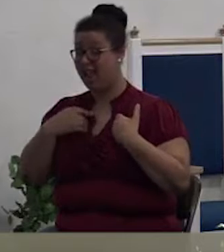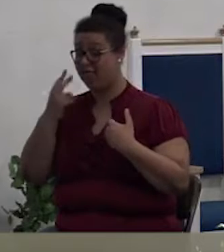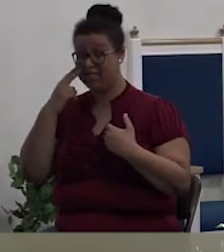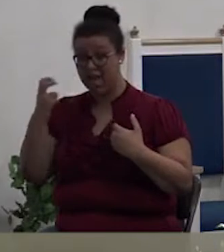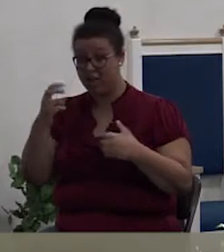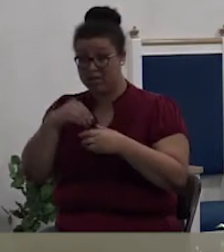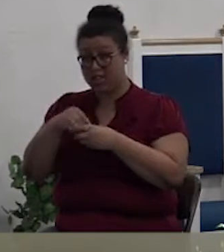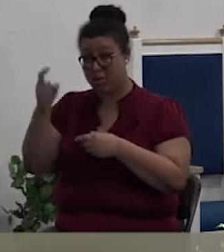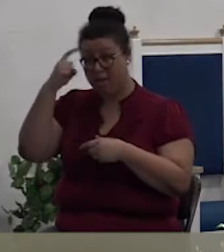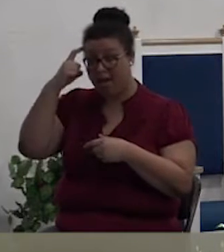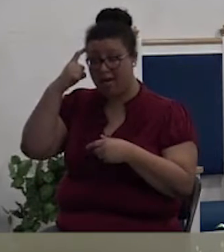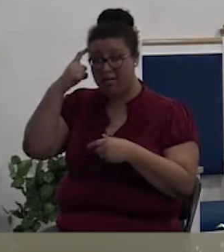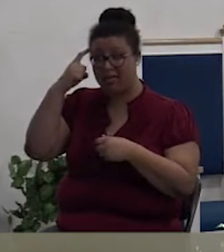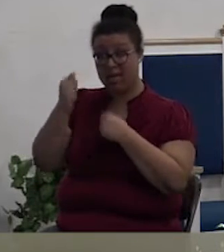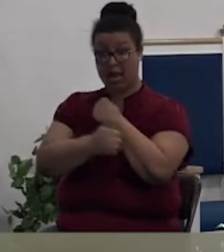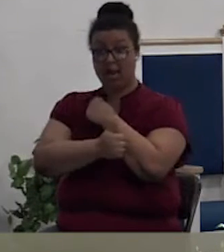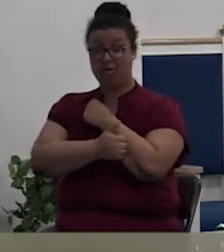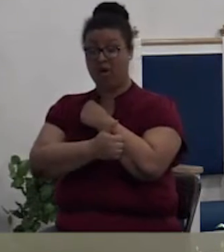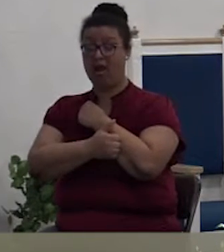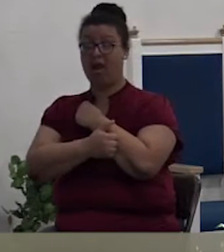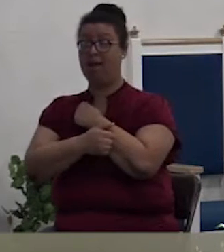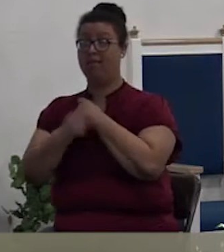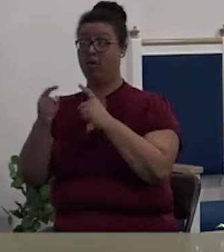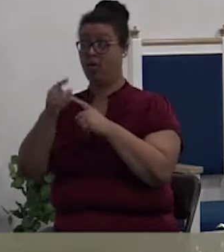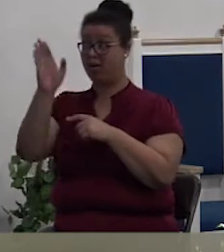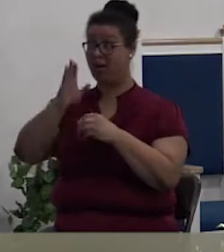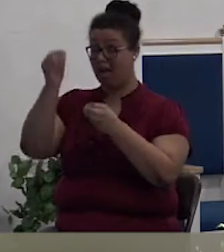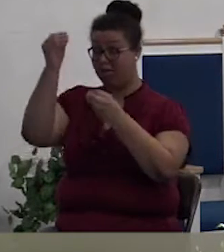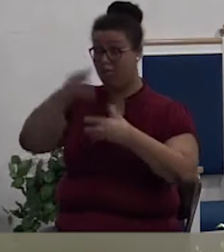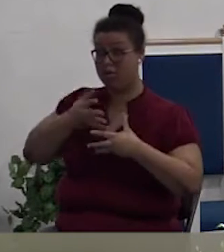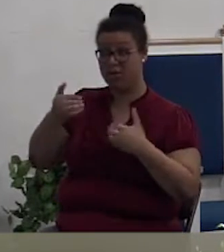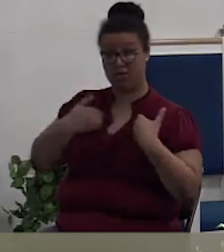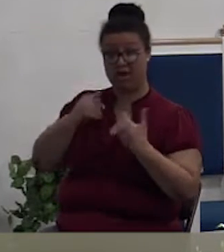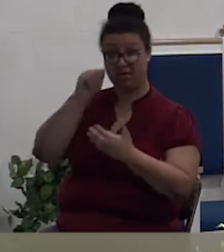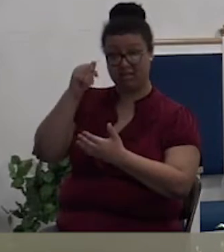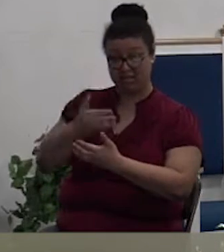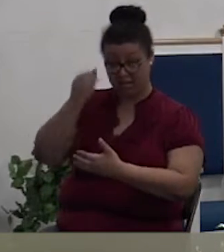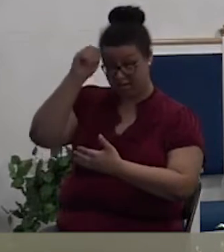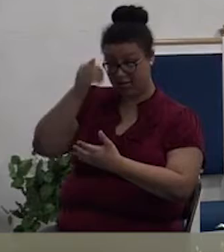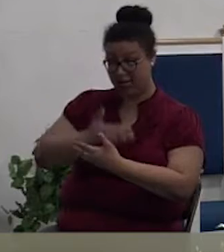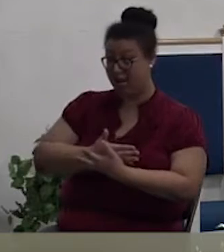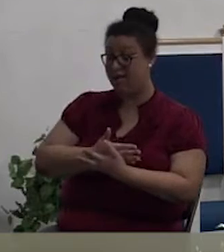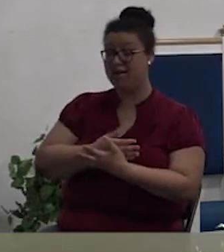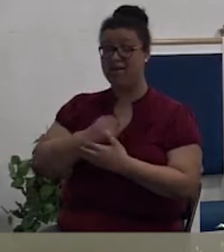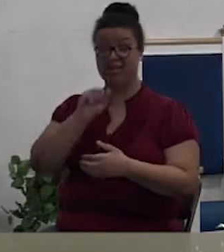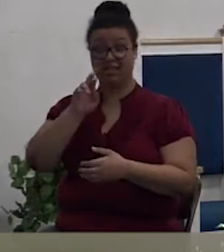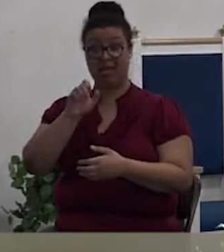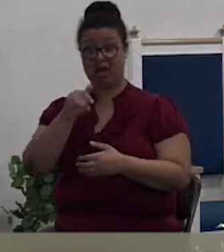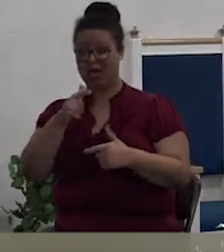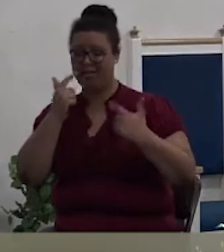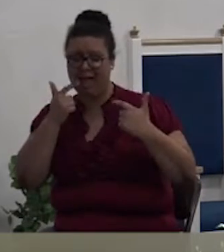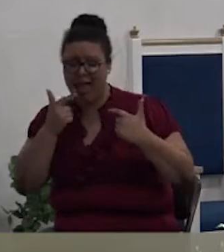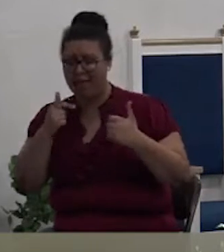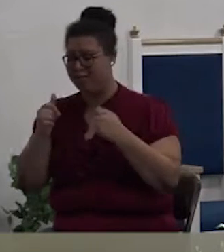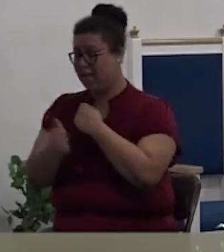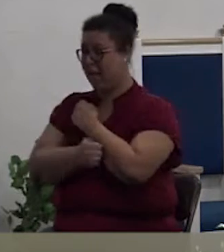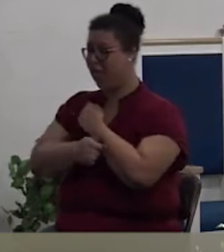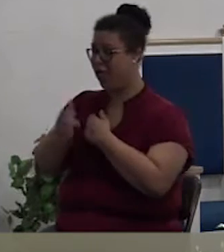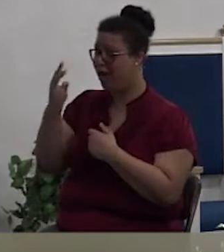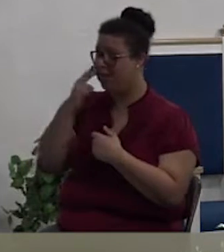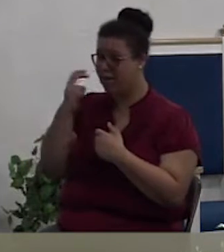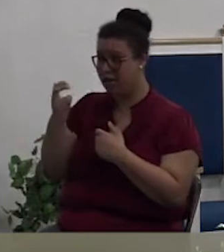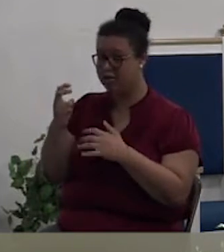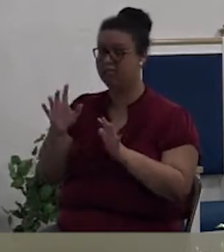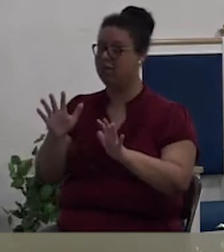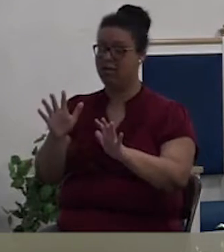mind. Abraham, when God told him that he was going to have a son, Sarah laughed and Abraham doubted. Now the Bible says, let me take that